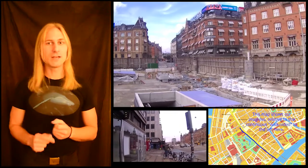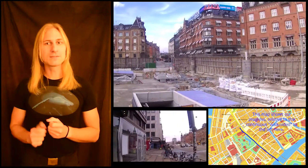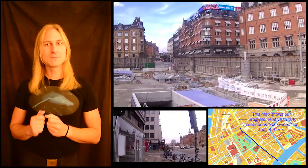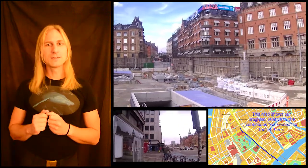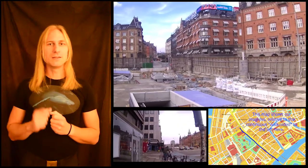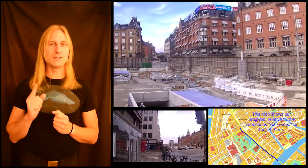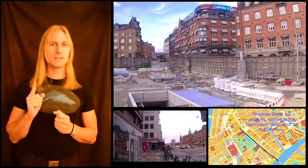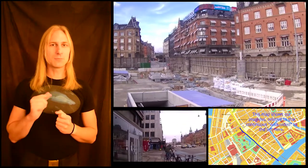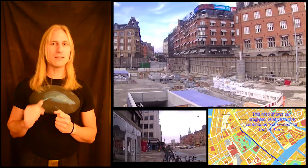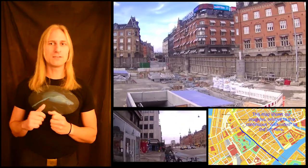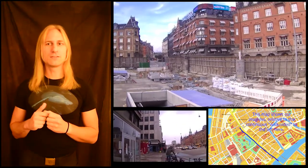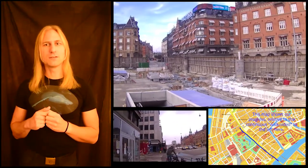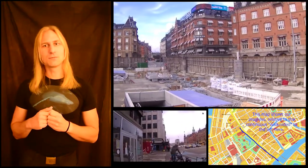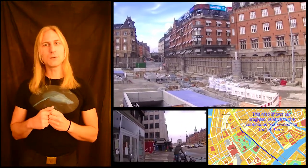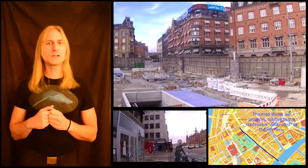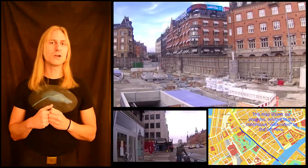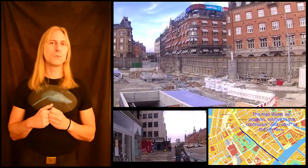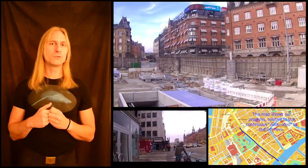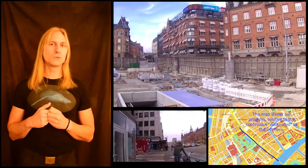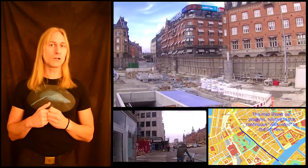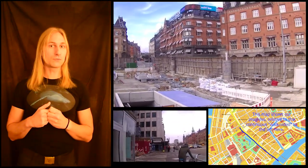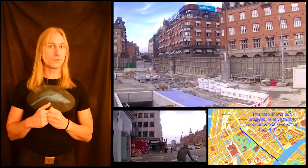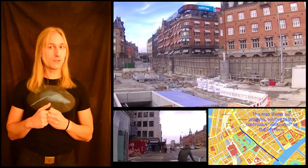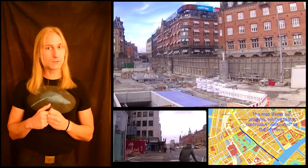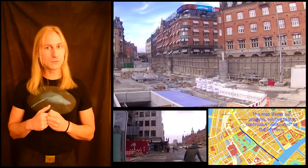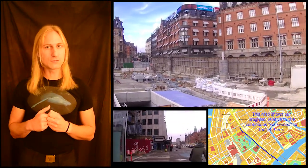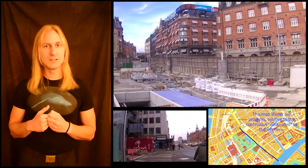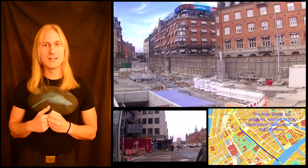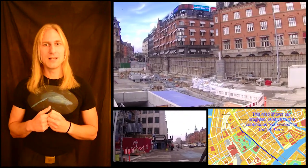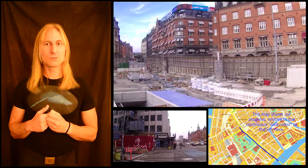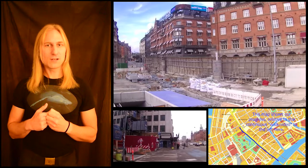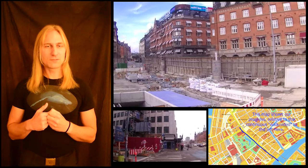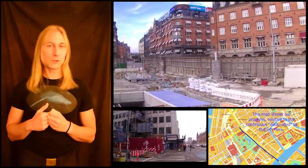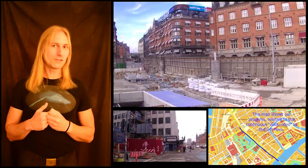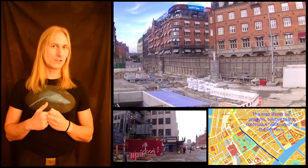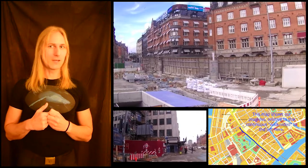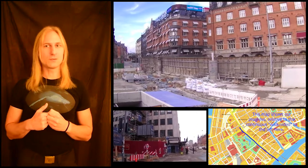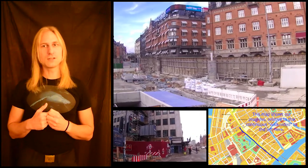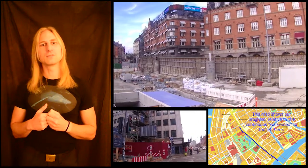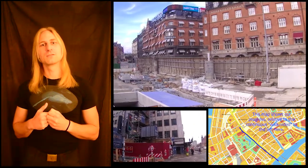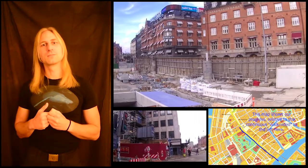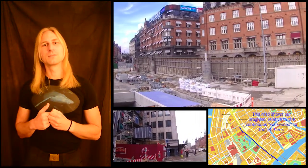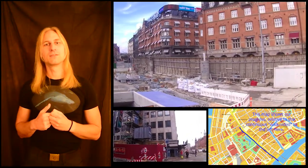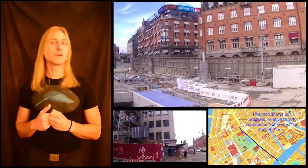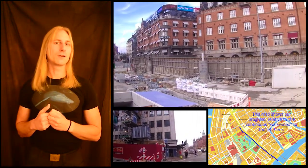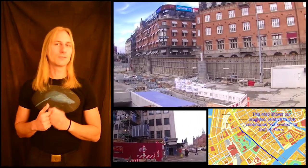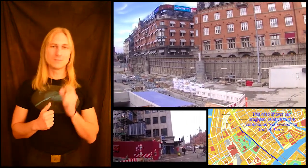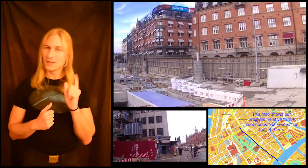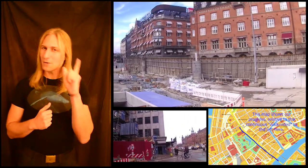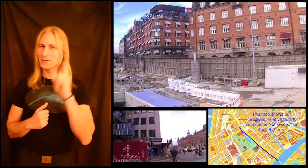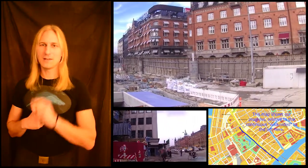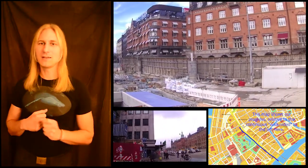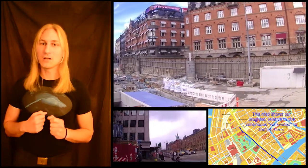addition to that, the place is frequently home to cultural festivals as well as political manifestations. So there